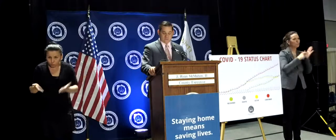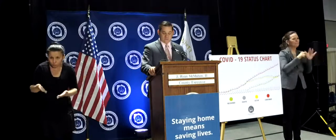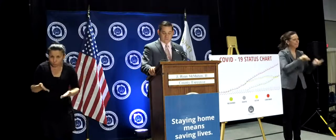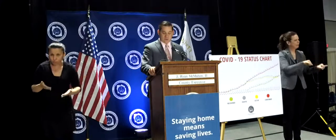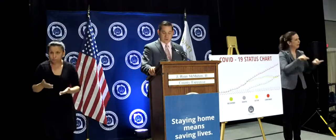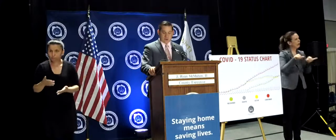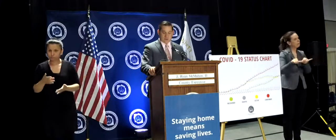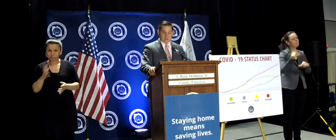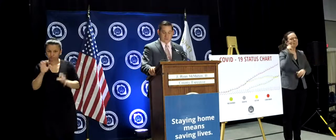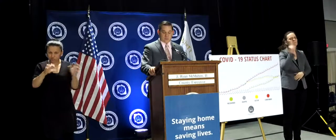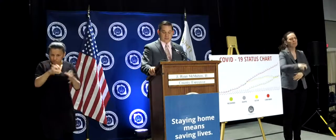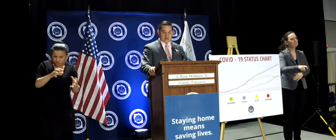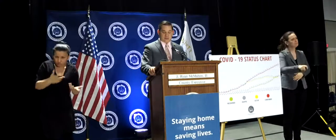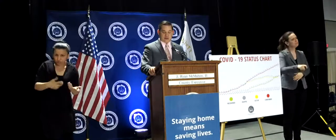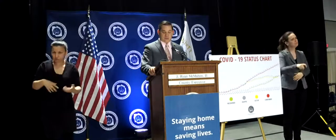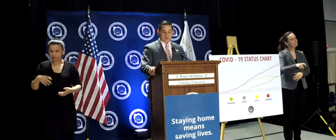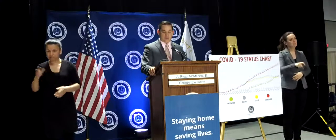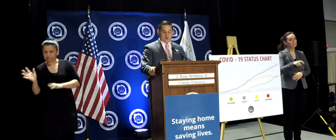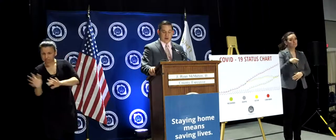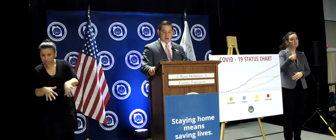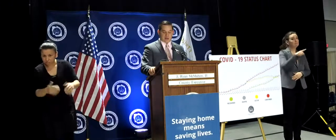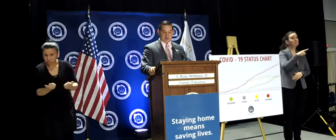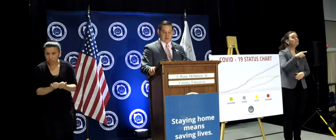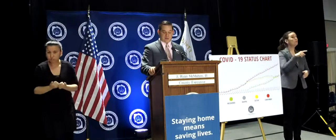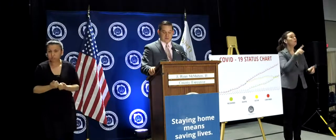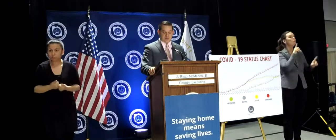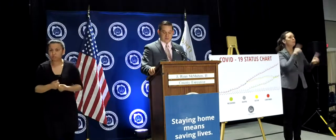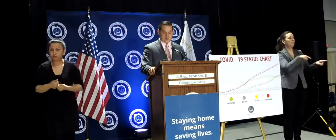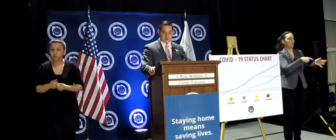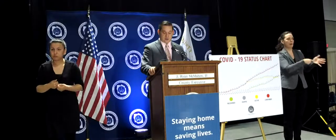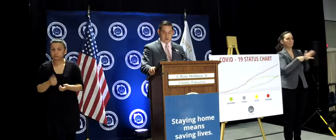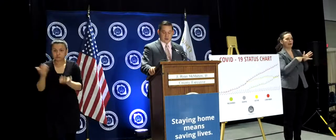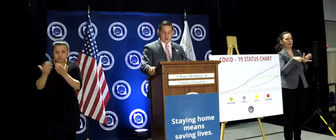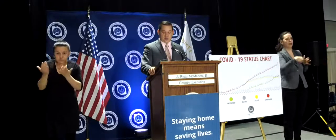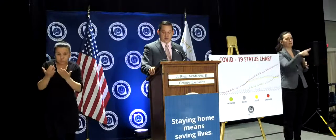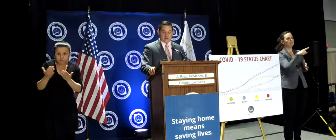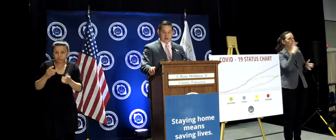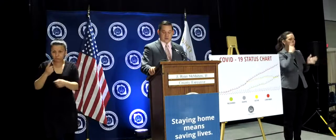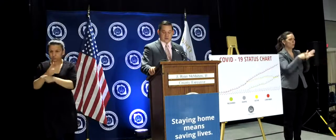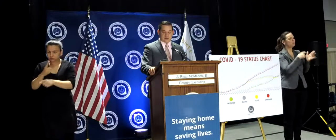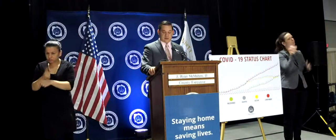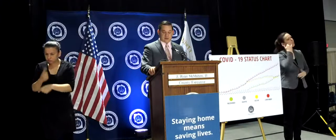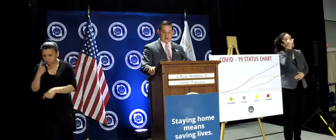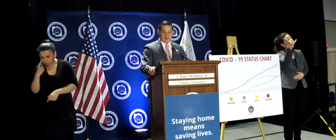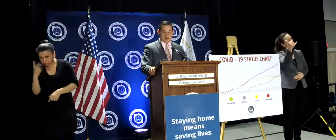day. Please contact McMahon Ryan Child Advocacy Center,